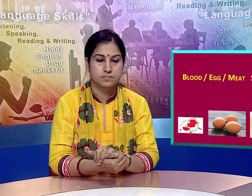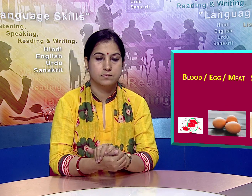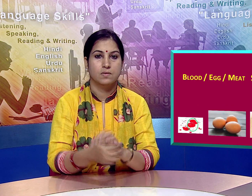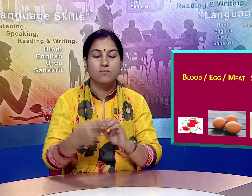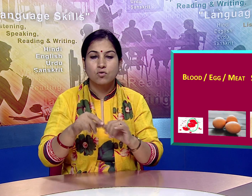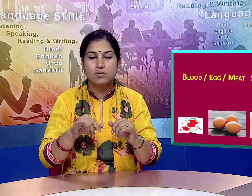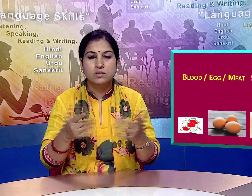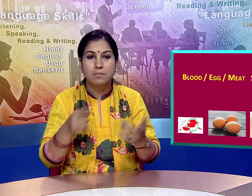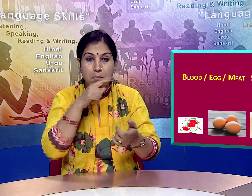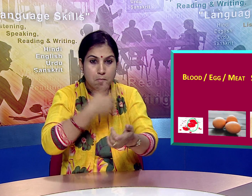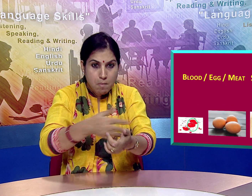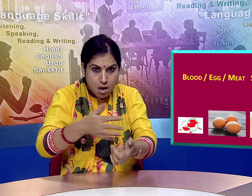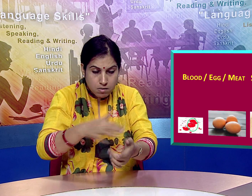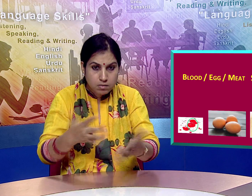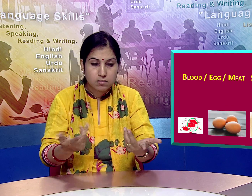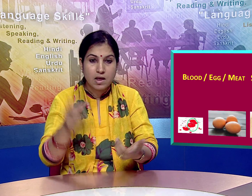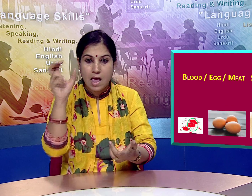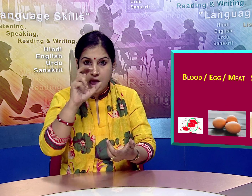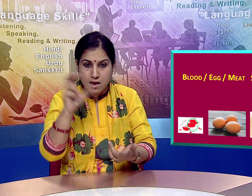For stain like blood, egg and meat,